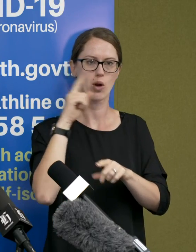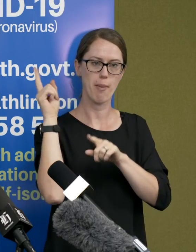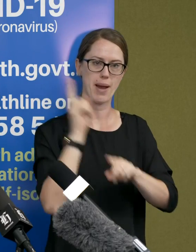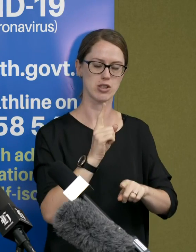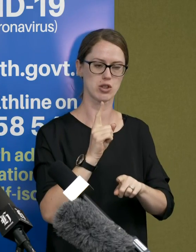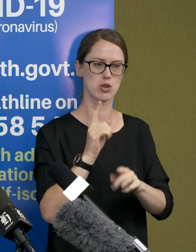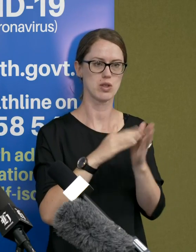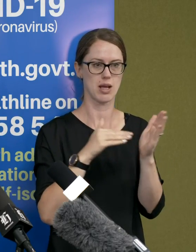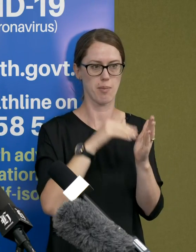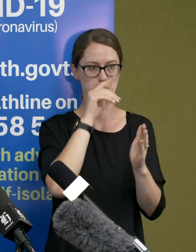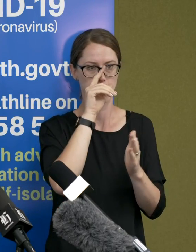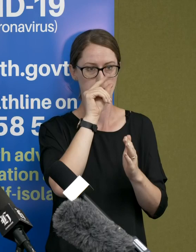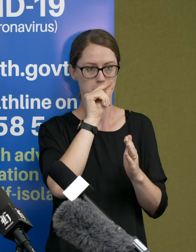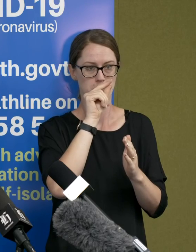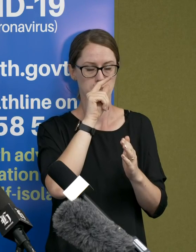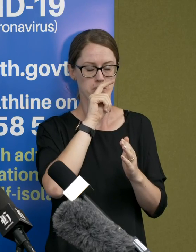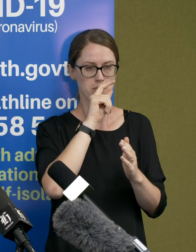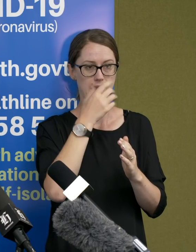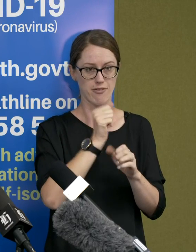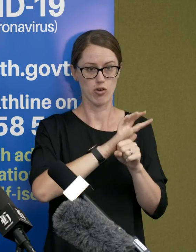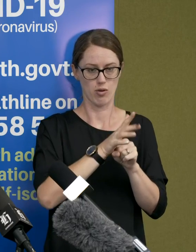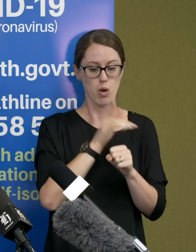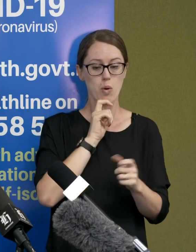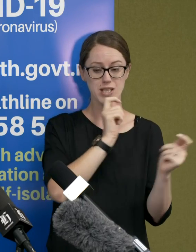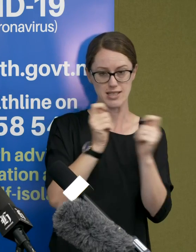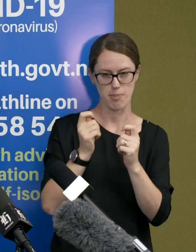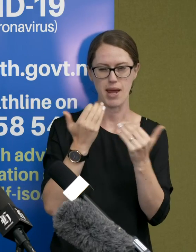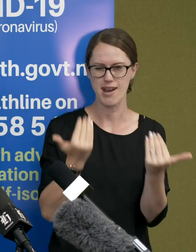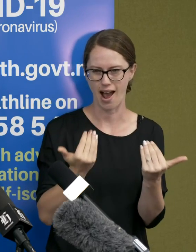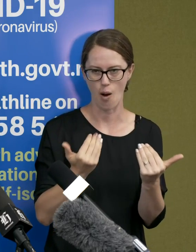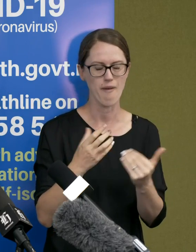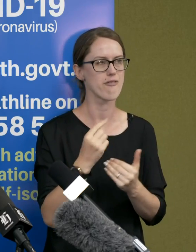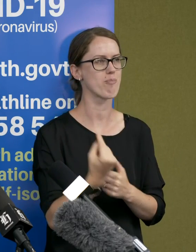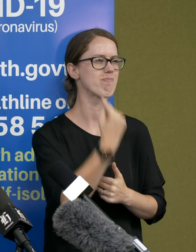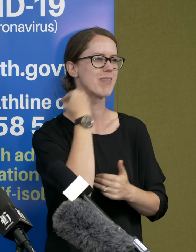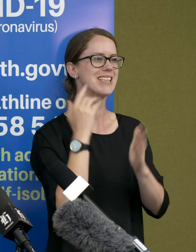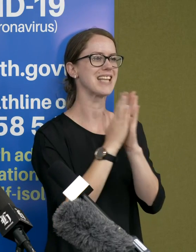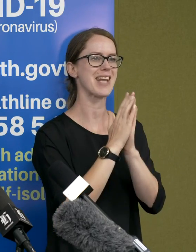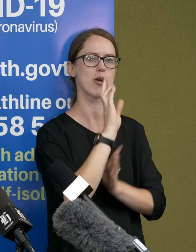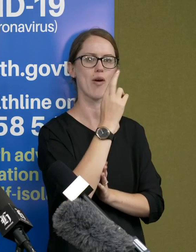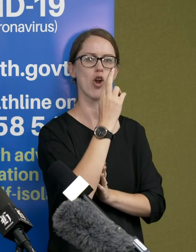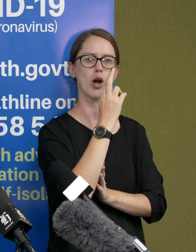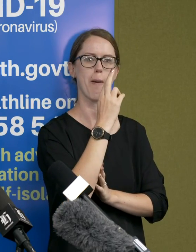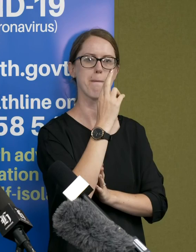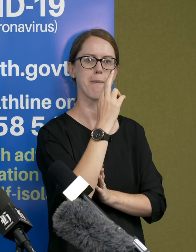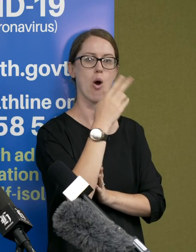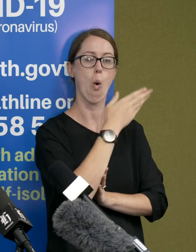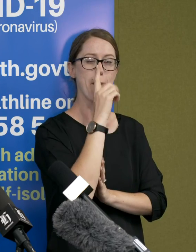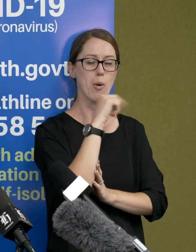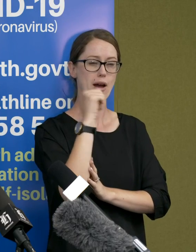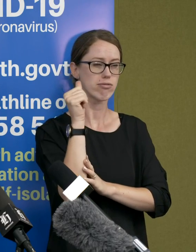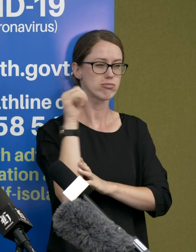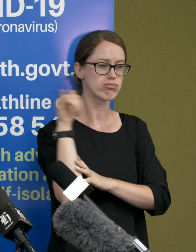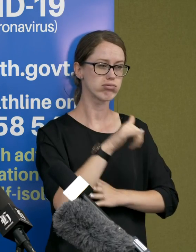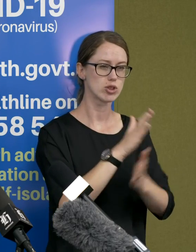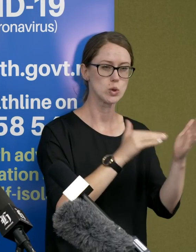present with symptoms of COVID-19, and they will be tested. As you know, since midnight Sunday, all people travelling to New Zealand